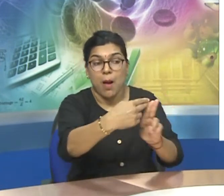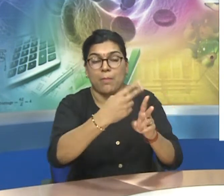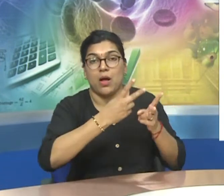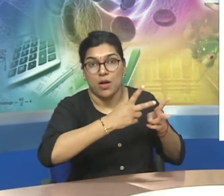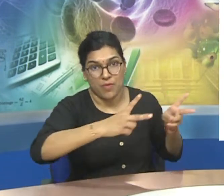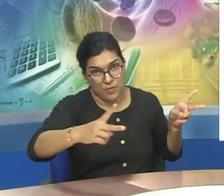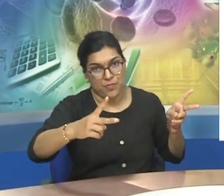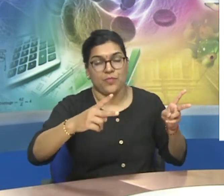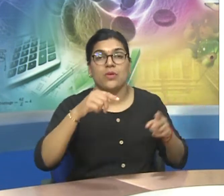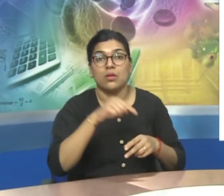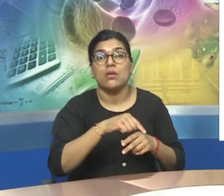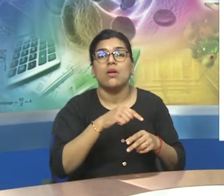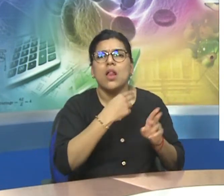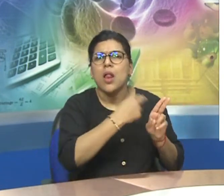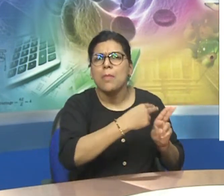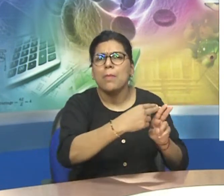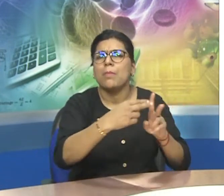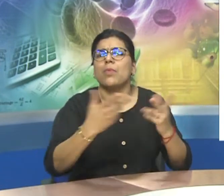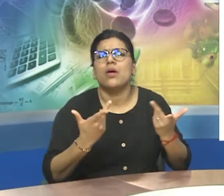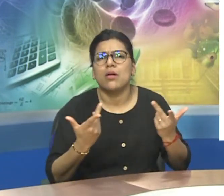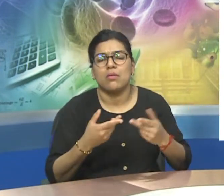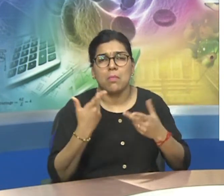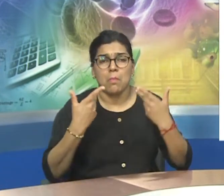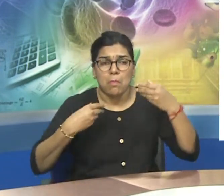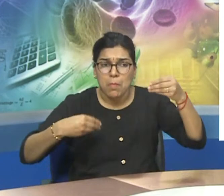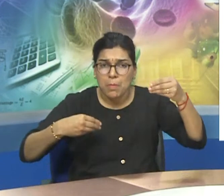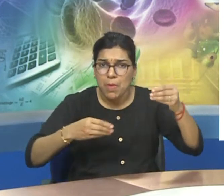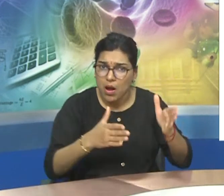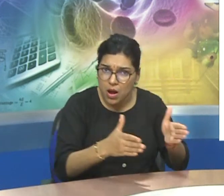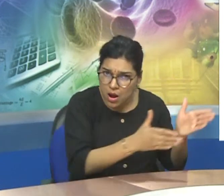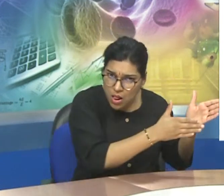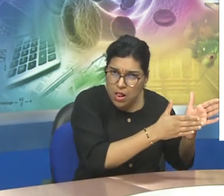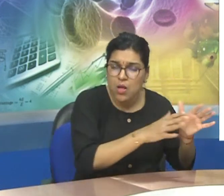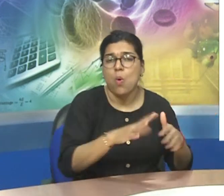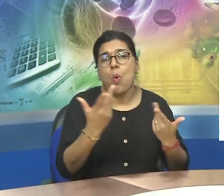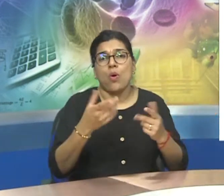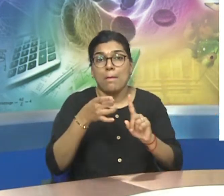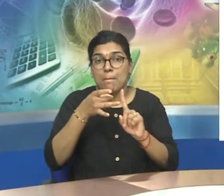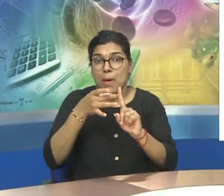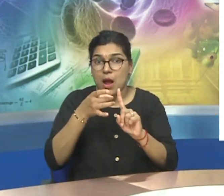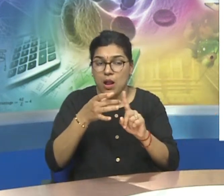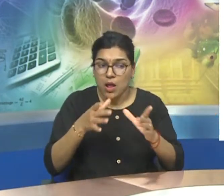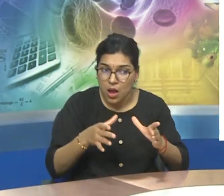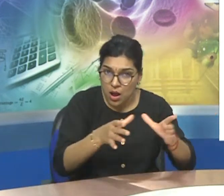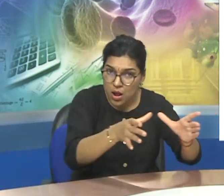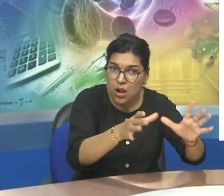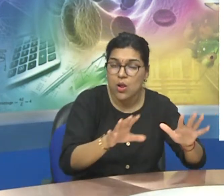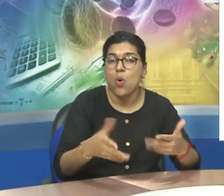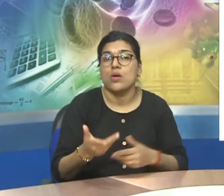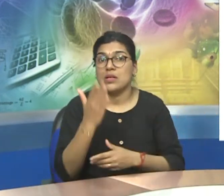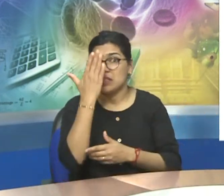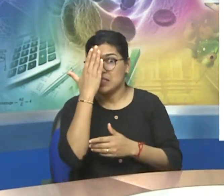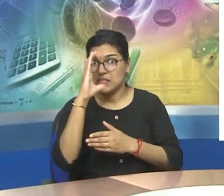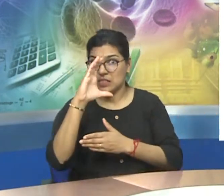is we can dispose of the waste material as per the type of